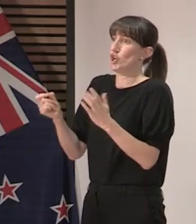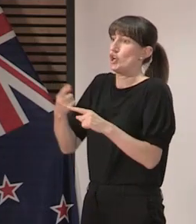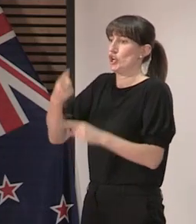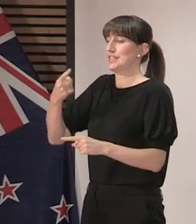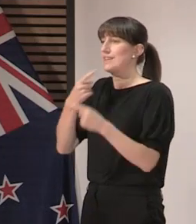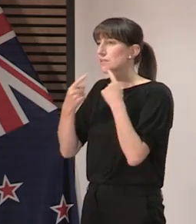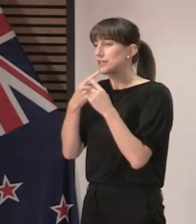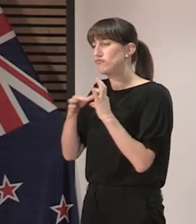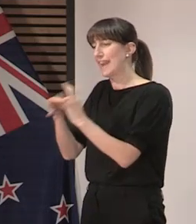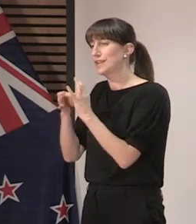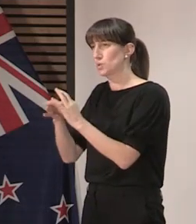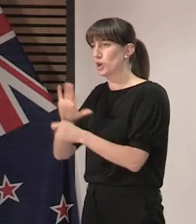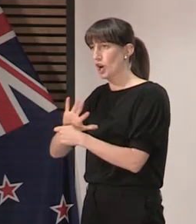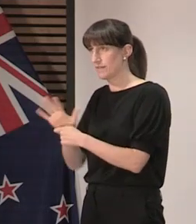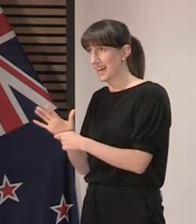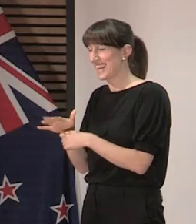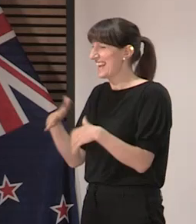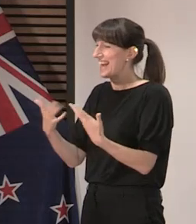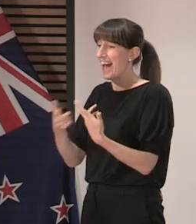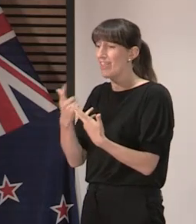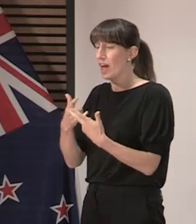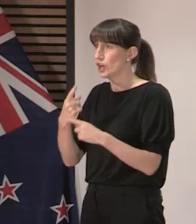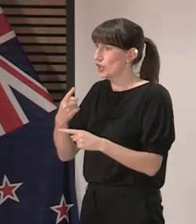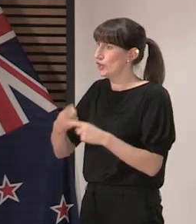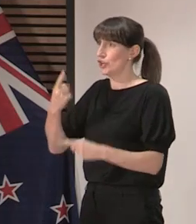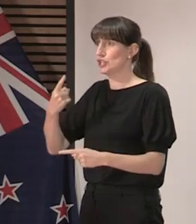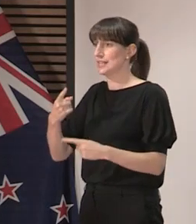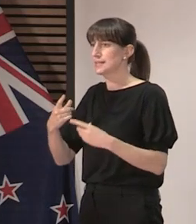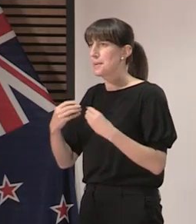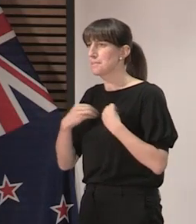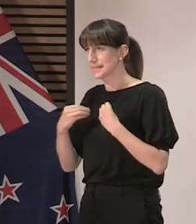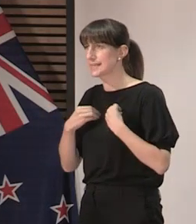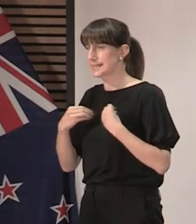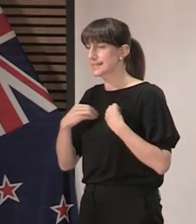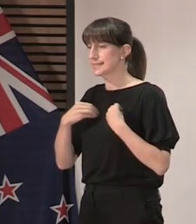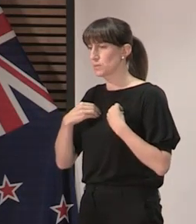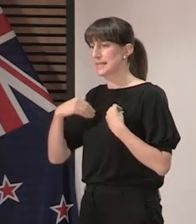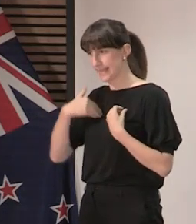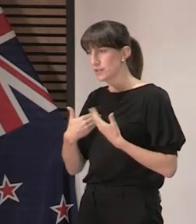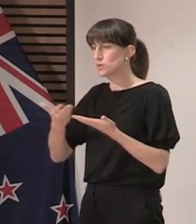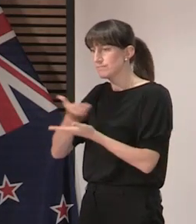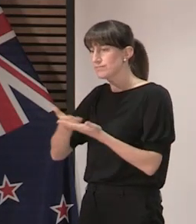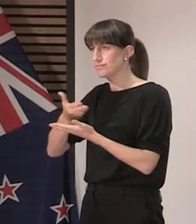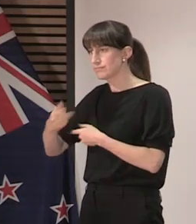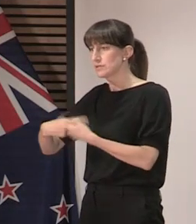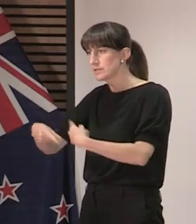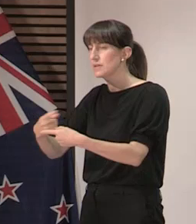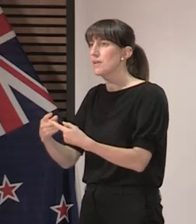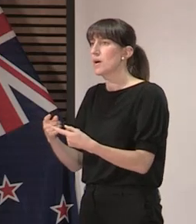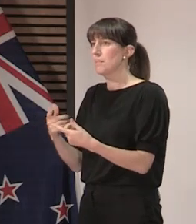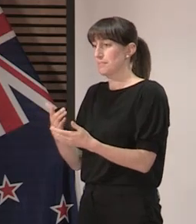and any other urgent government business that is essential to keeping government functioning whilst we prepare to deliver this year's